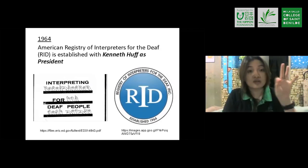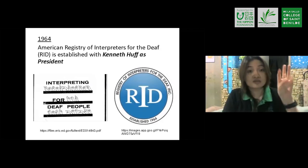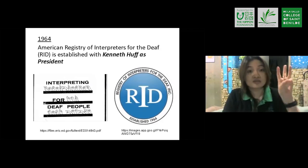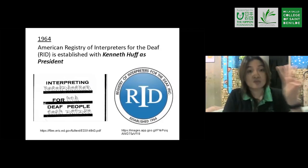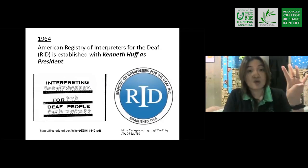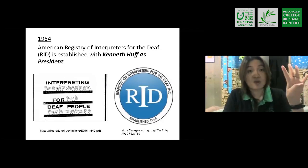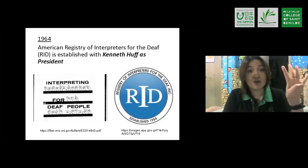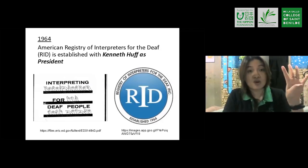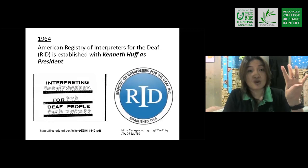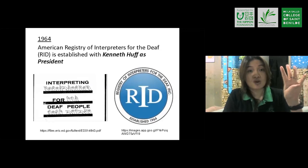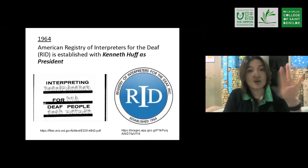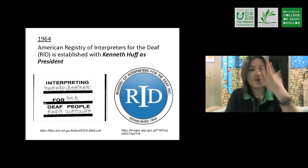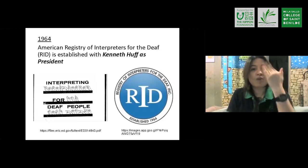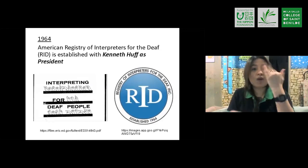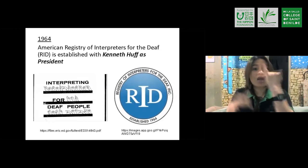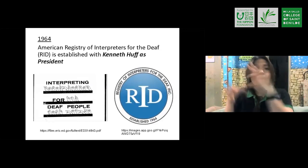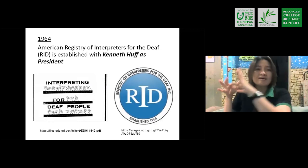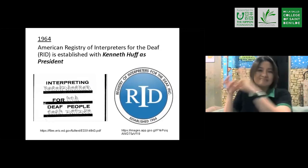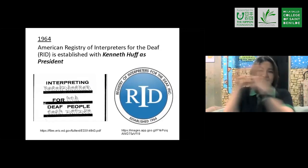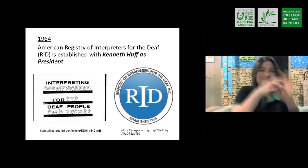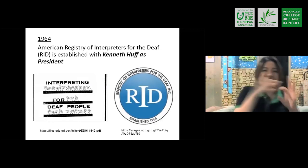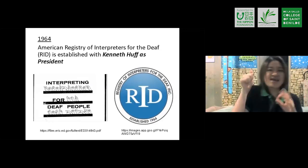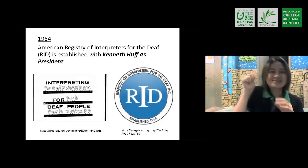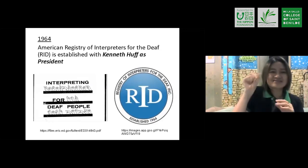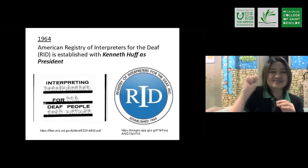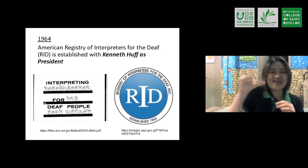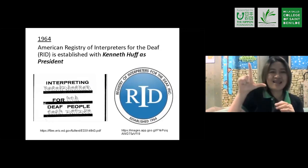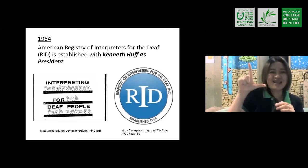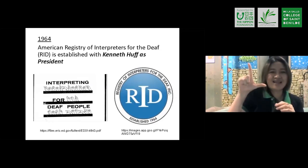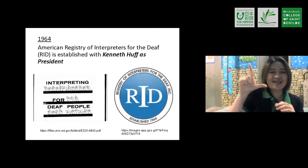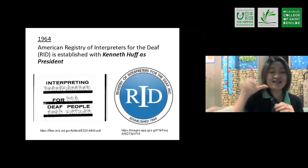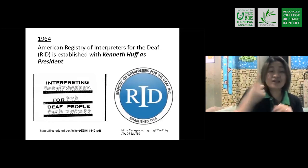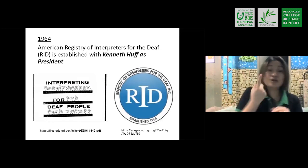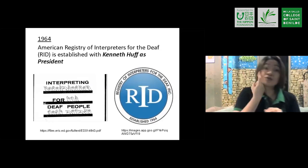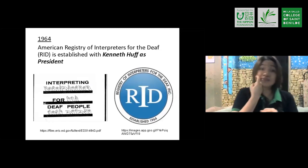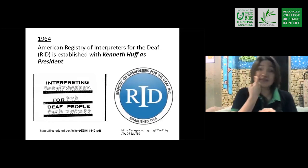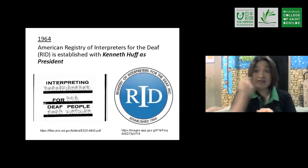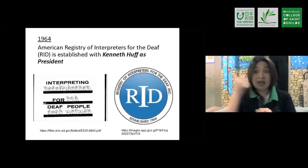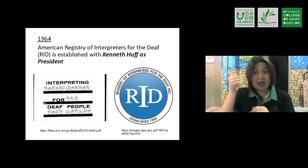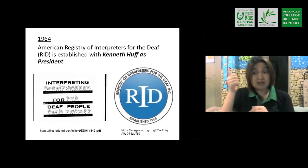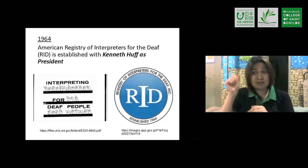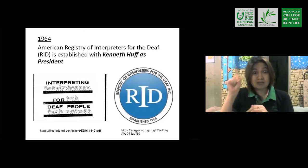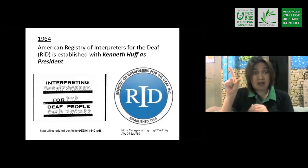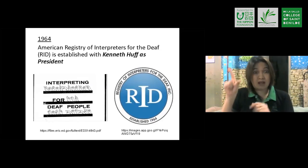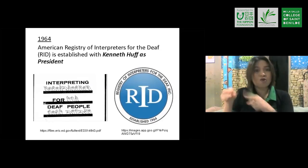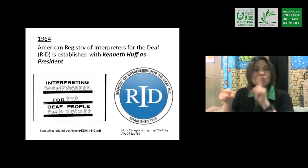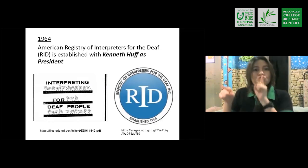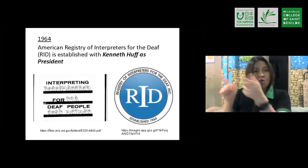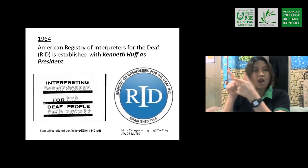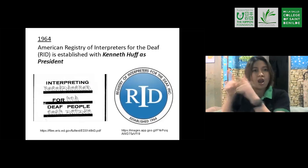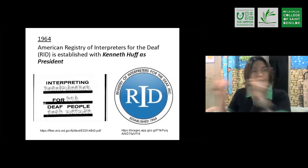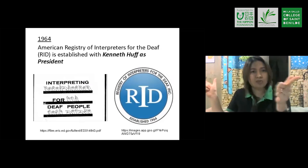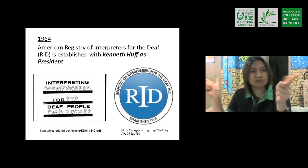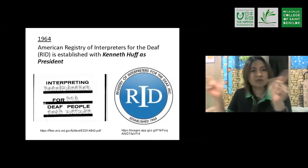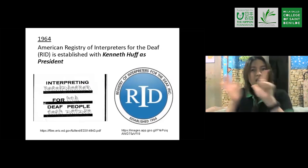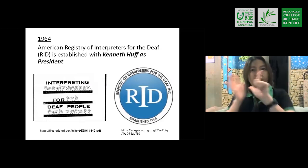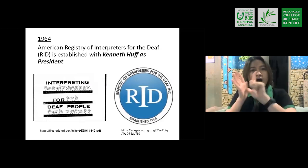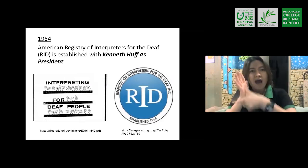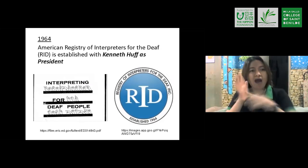and was the one who established the Registry of Interpreters in 1964 for ASL.